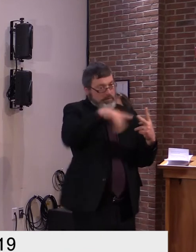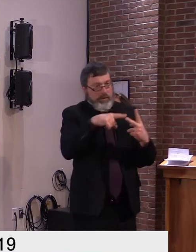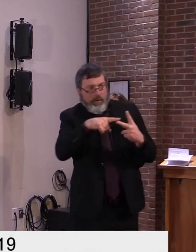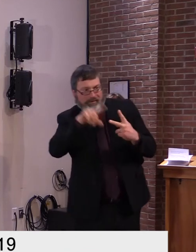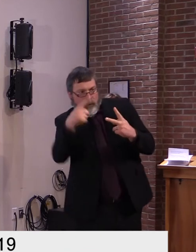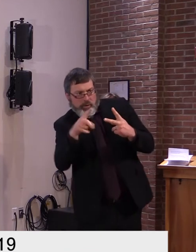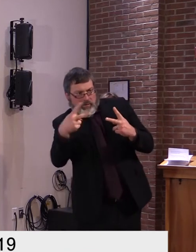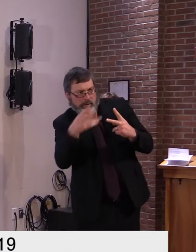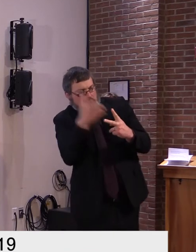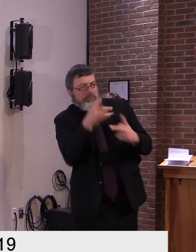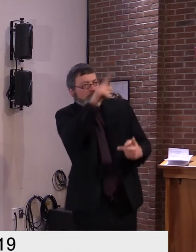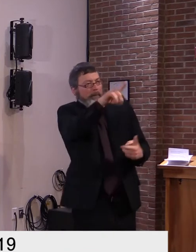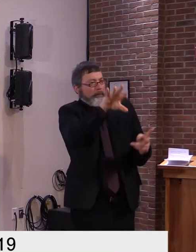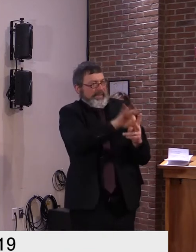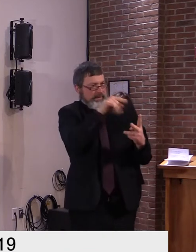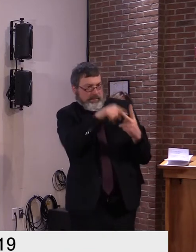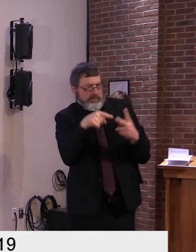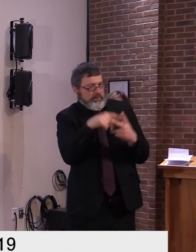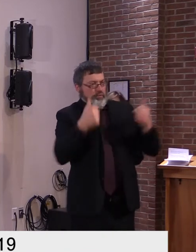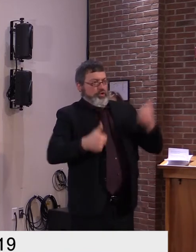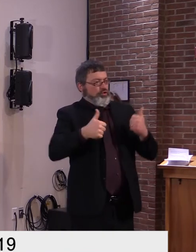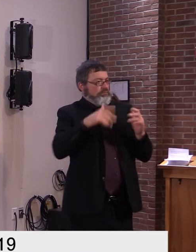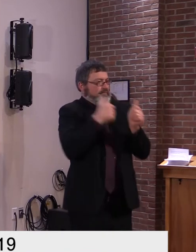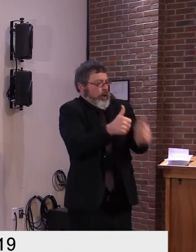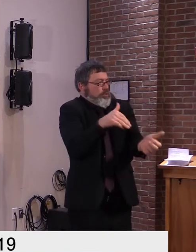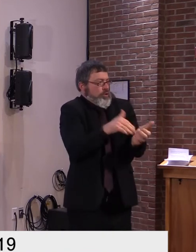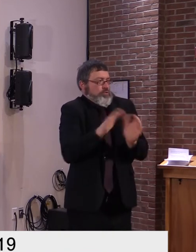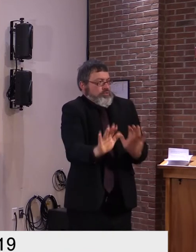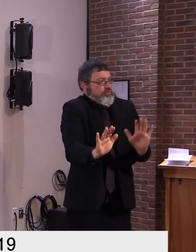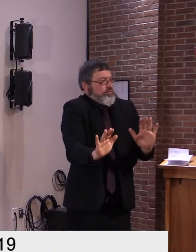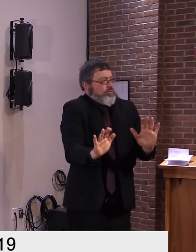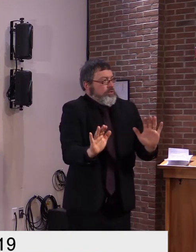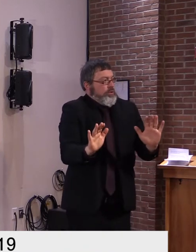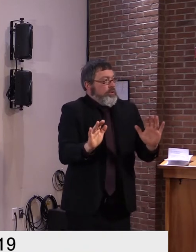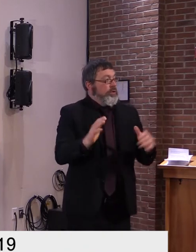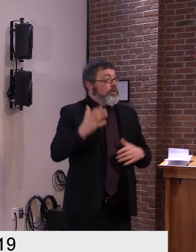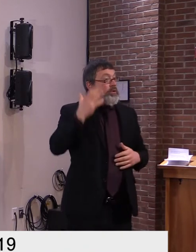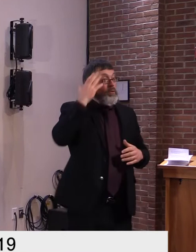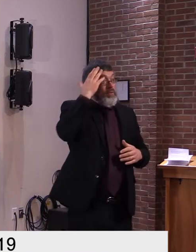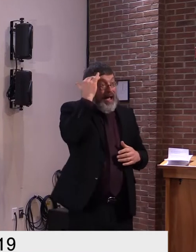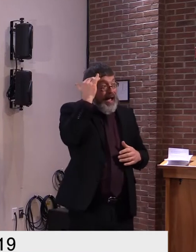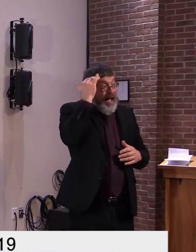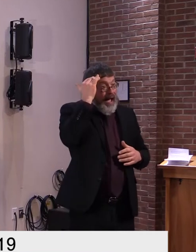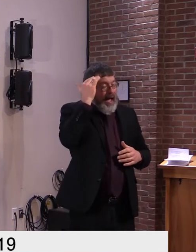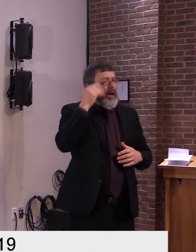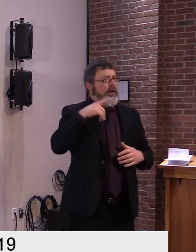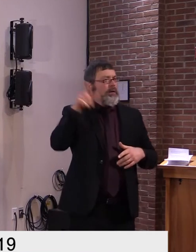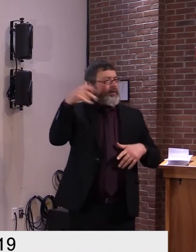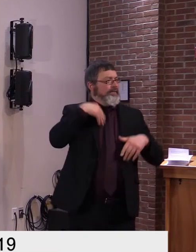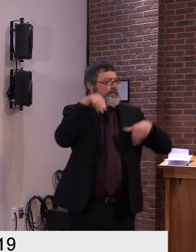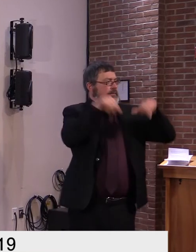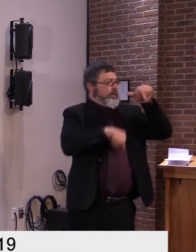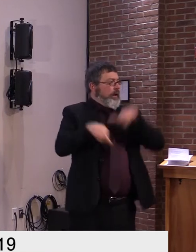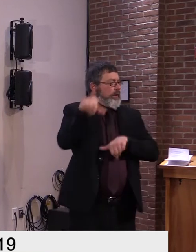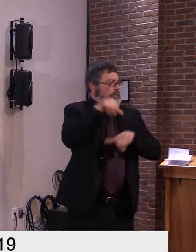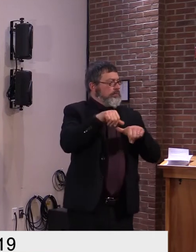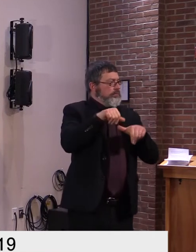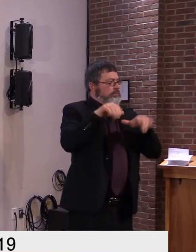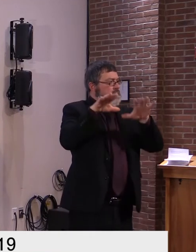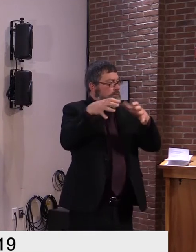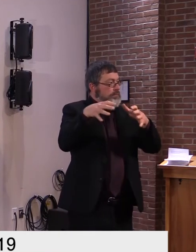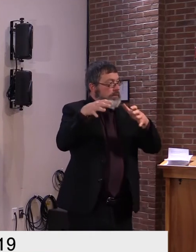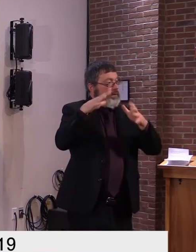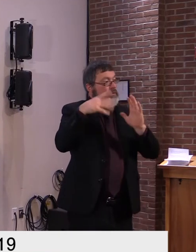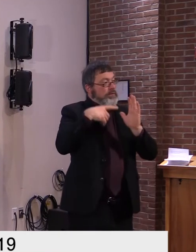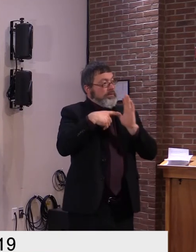using the data we have and the science we have. And the science we have takes one vaccine and gets the person the second